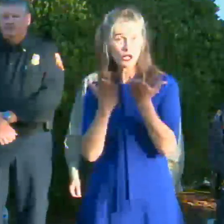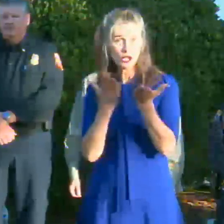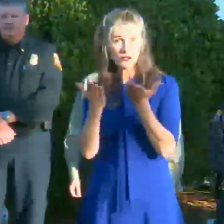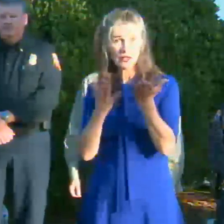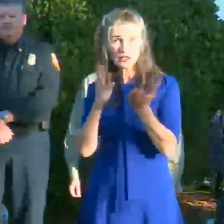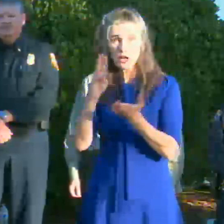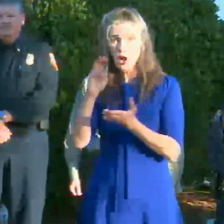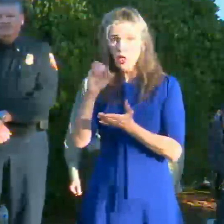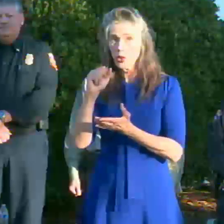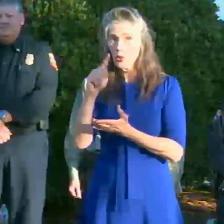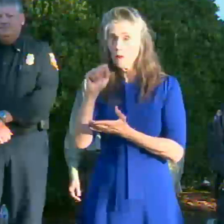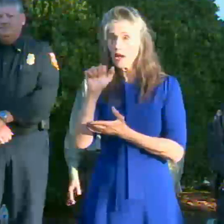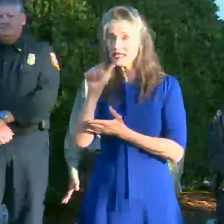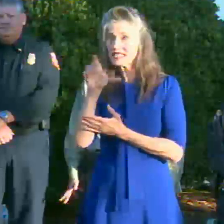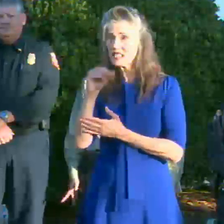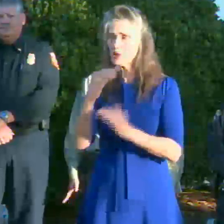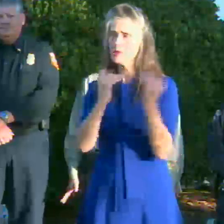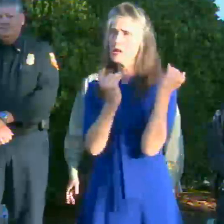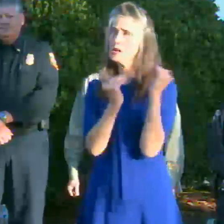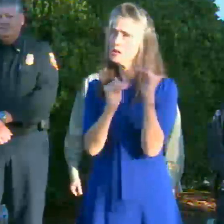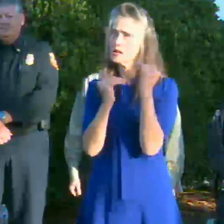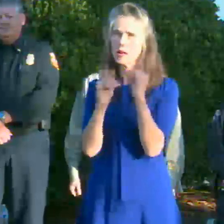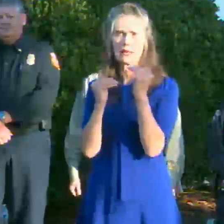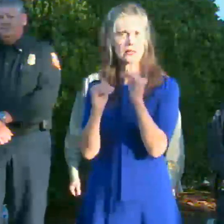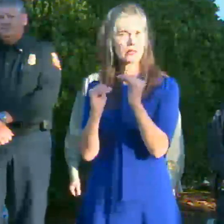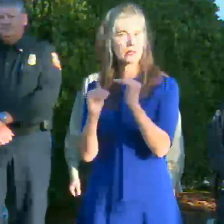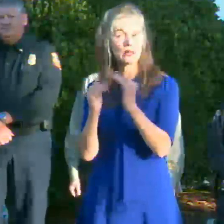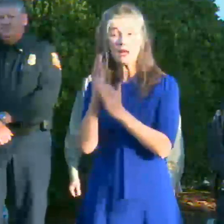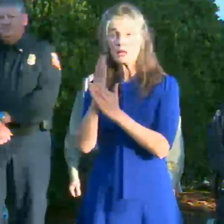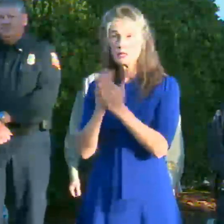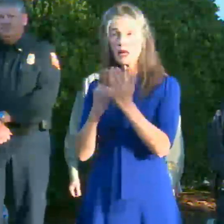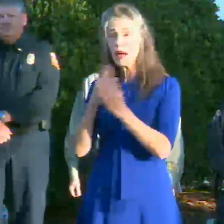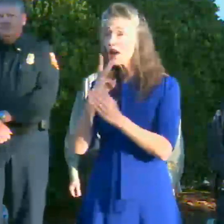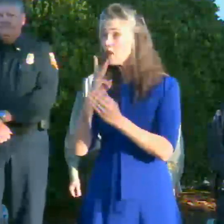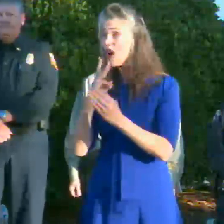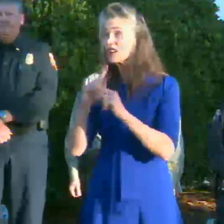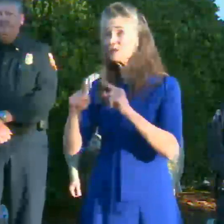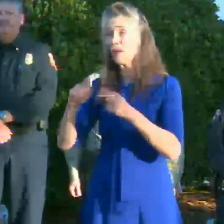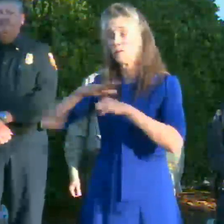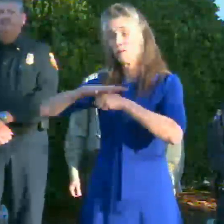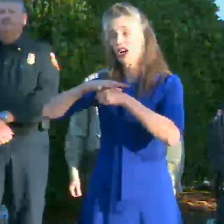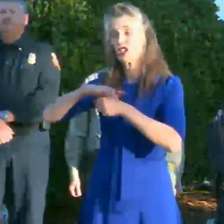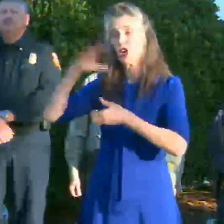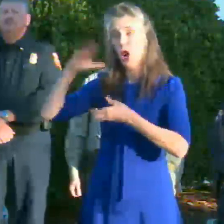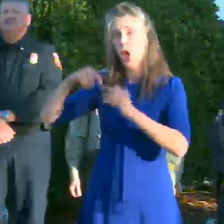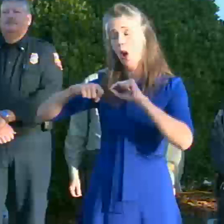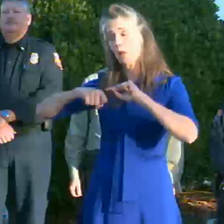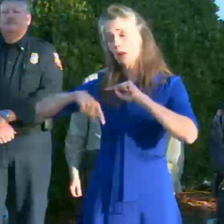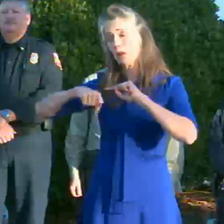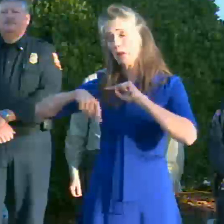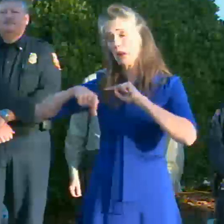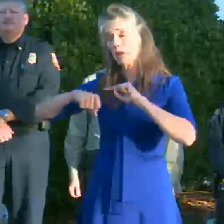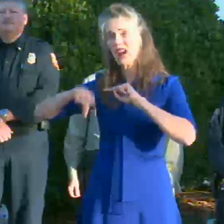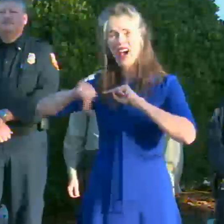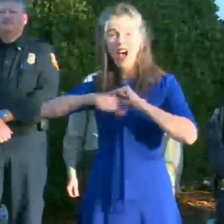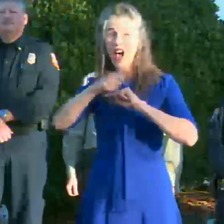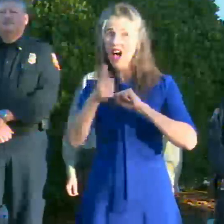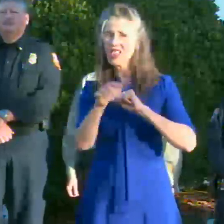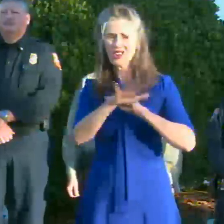to be limited. Some areas have water but low pressure. Other areas have no water at